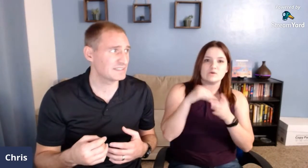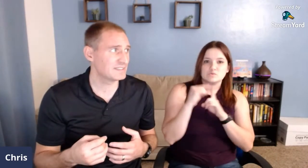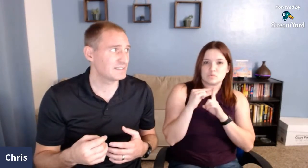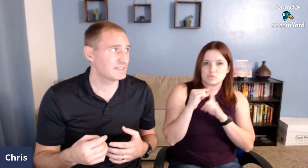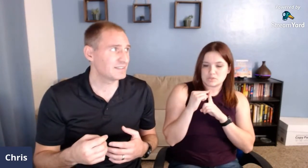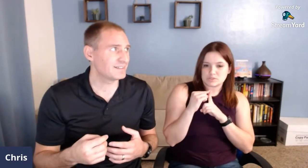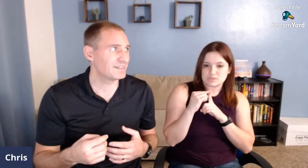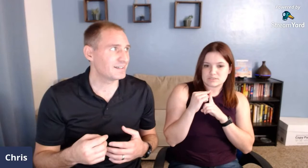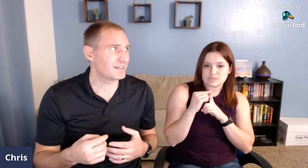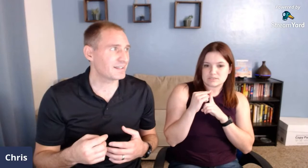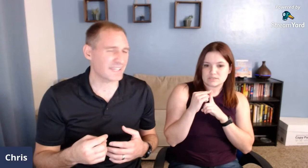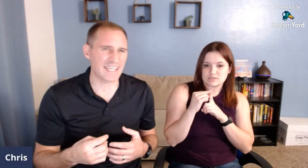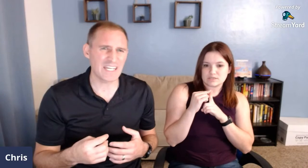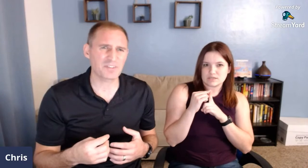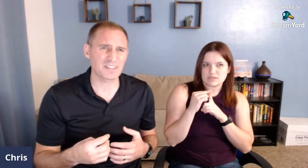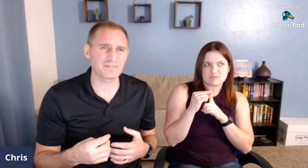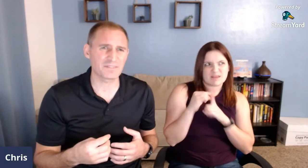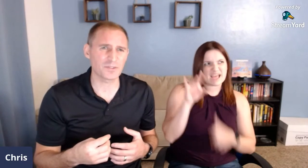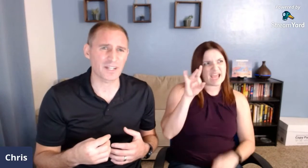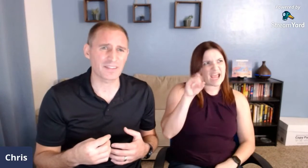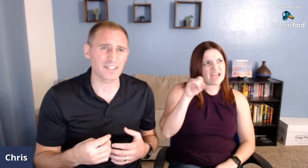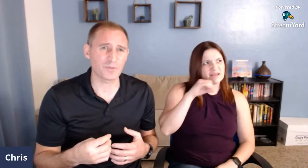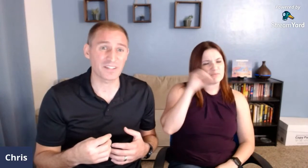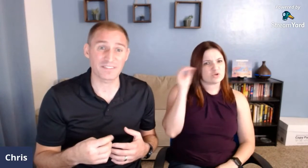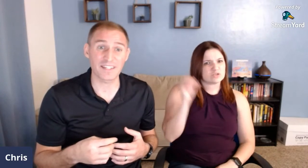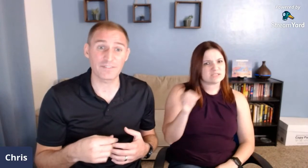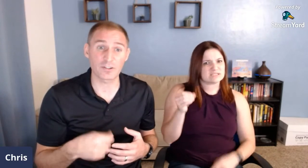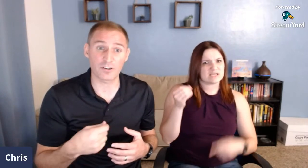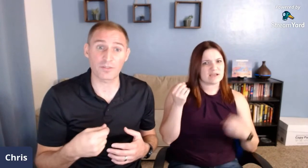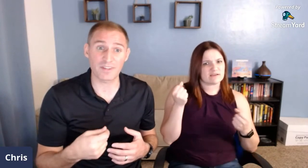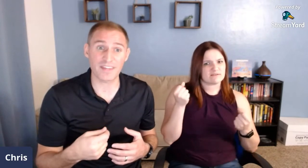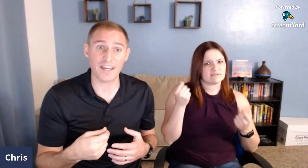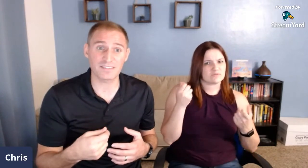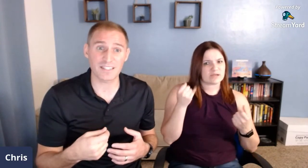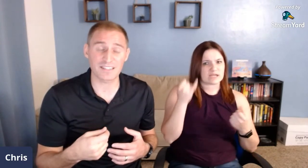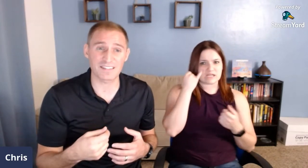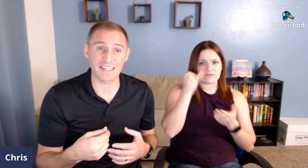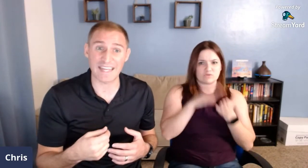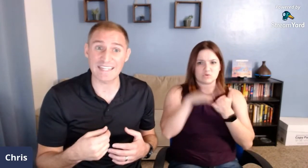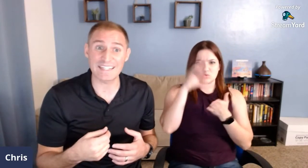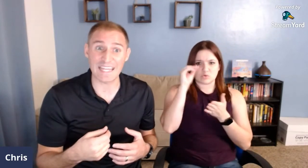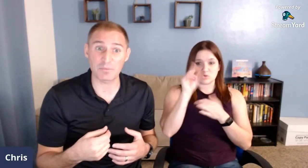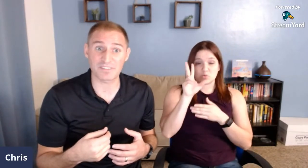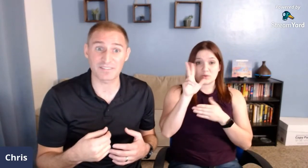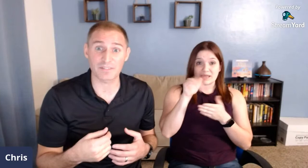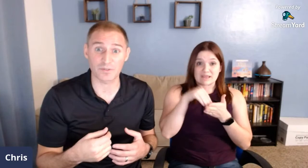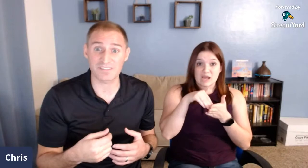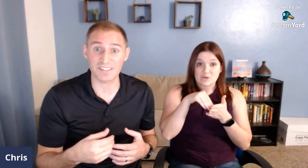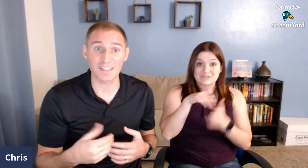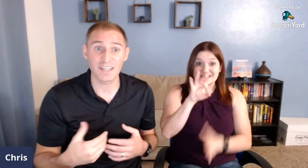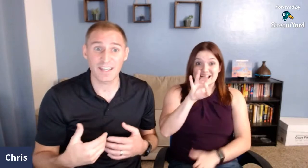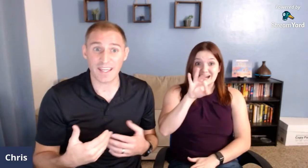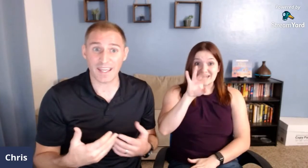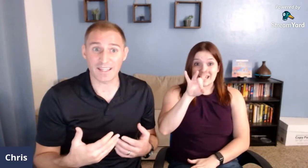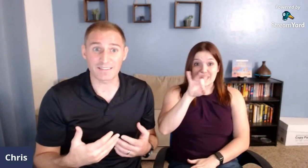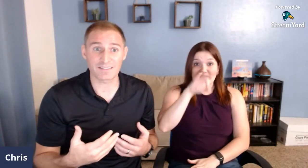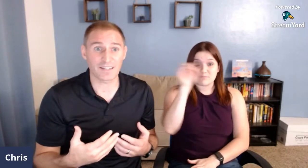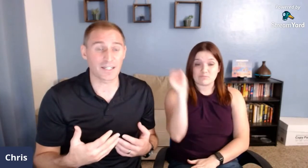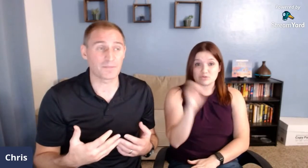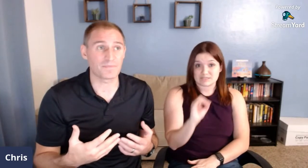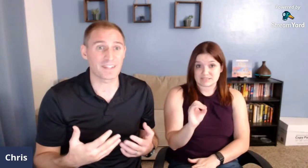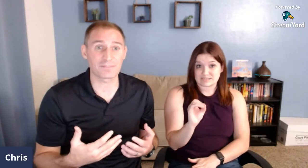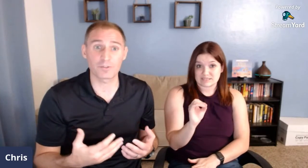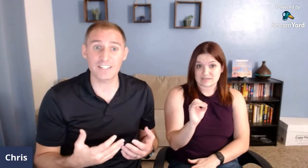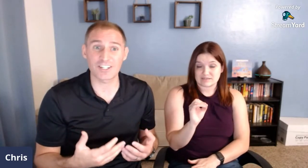was like 80% fluent, I think it was. And then if you learn 3,000, it's 98% fluency.